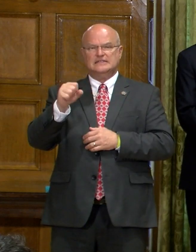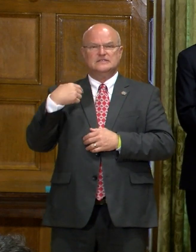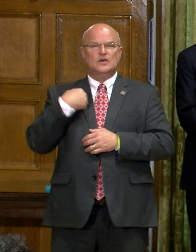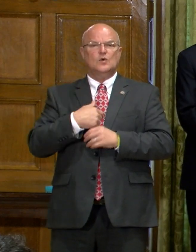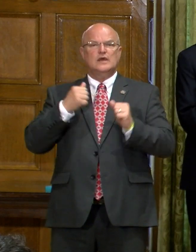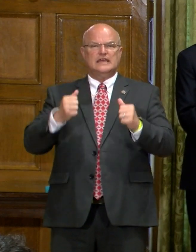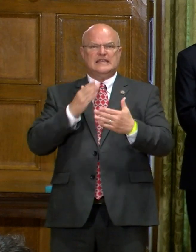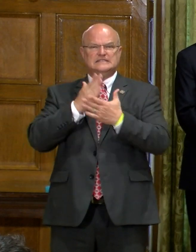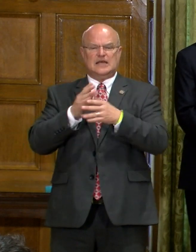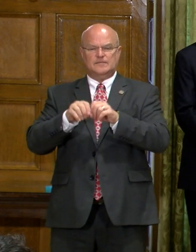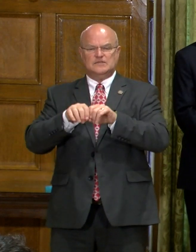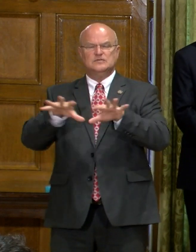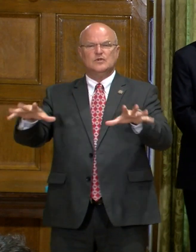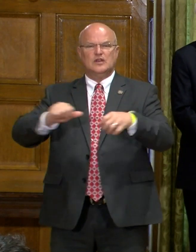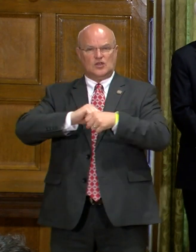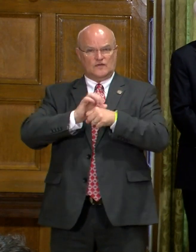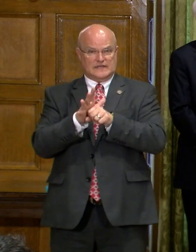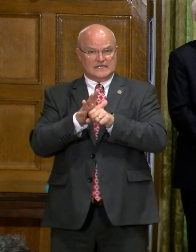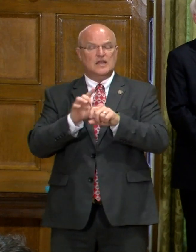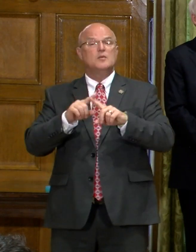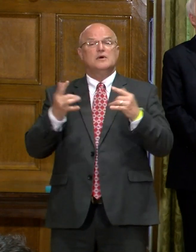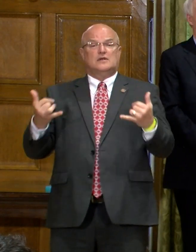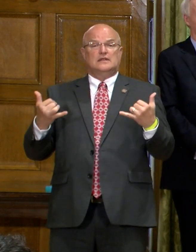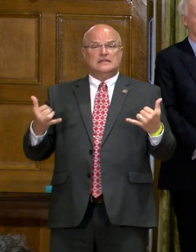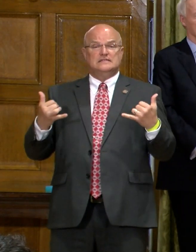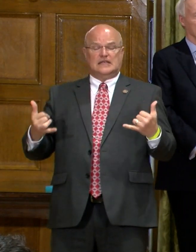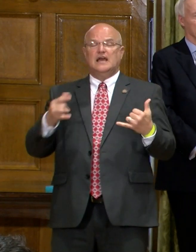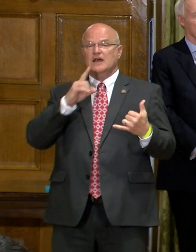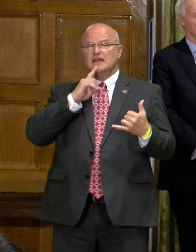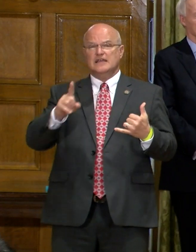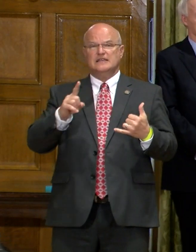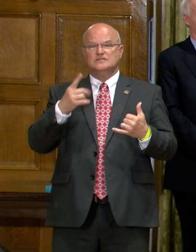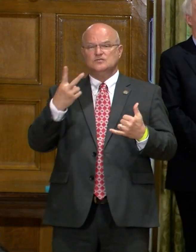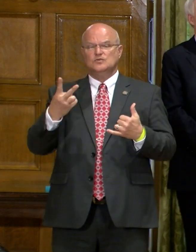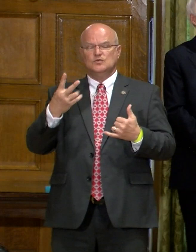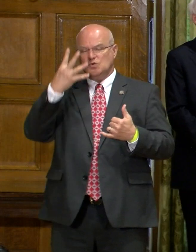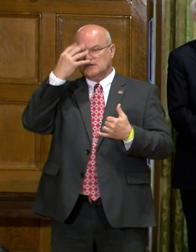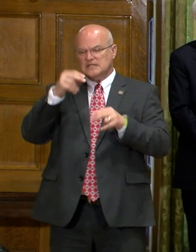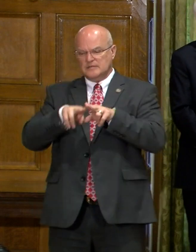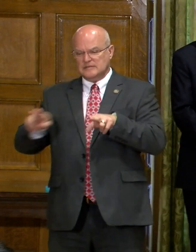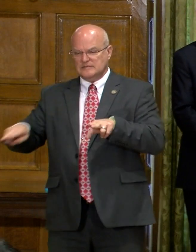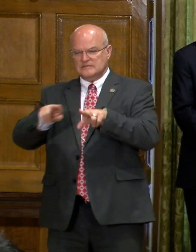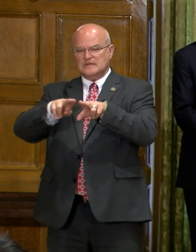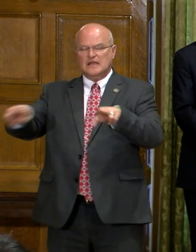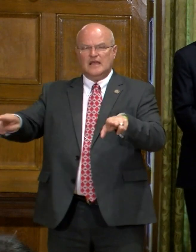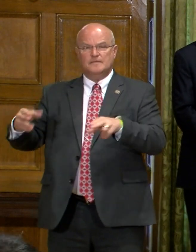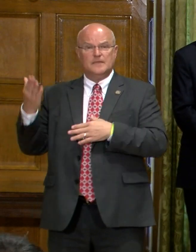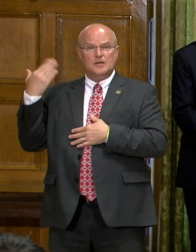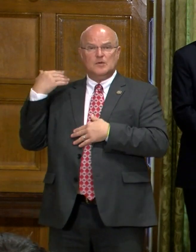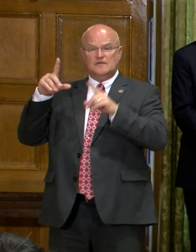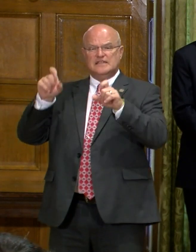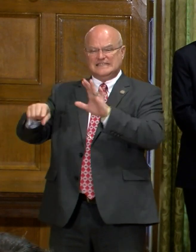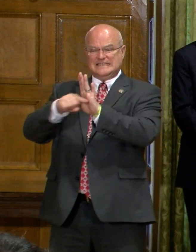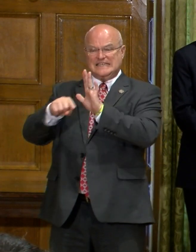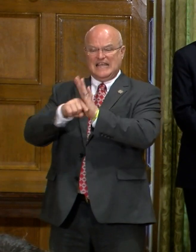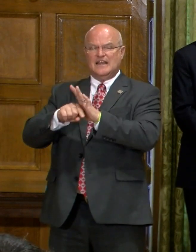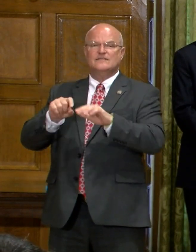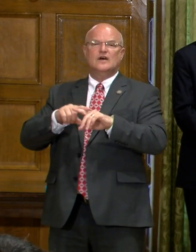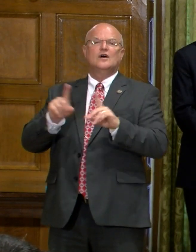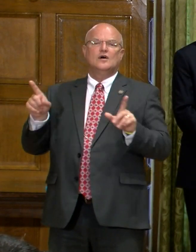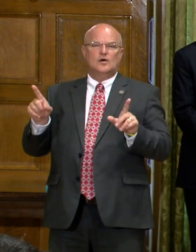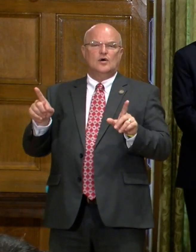that we can stop the spread of COVID-19. But at this time, it's 2 barracks in particular that previously tested negative, but